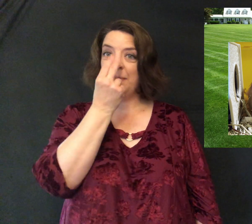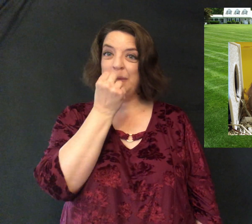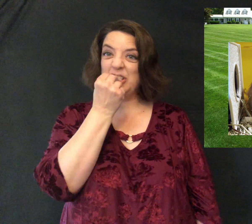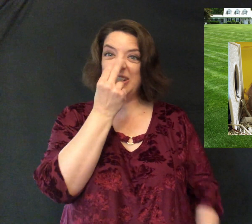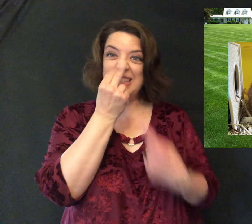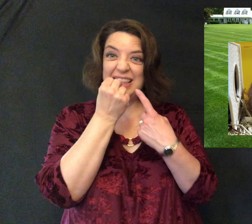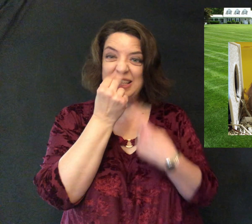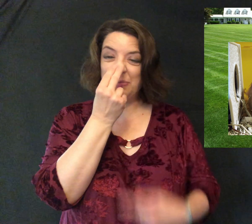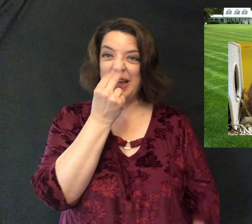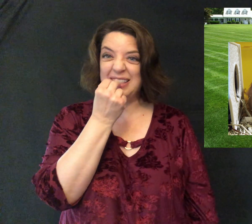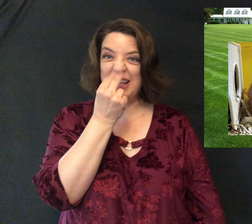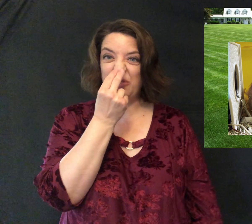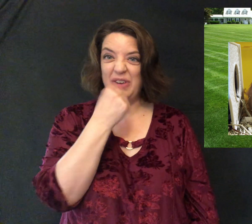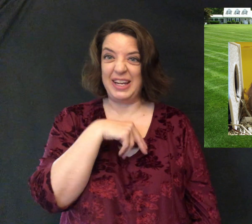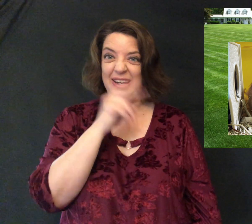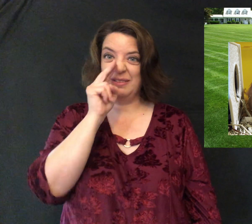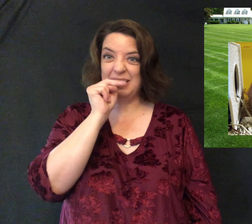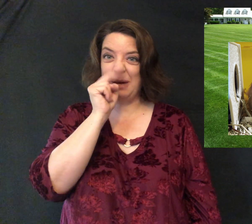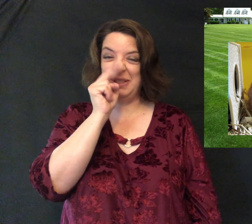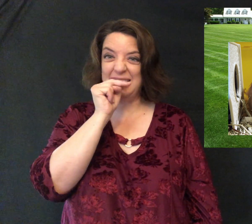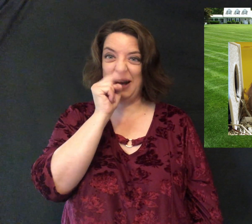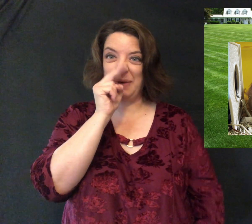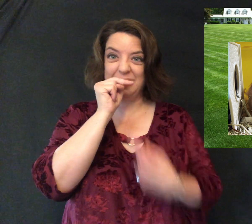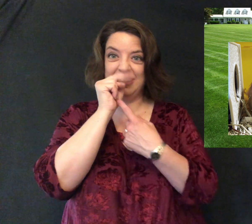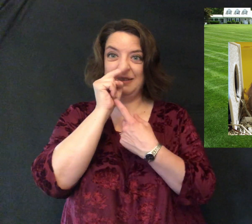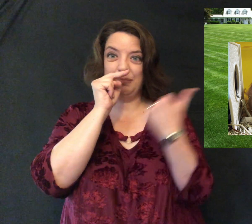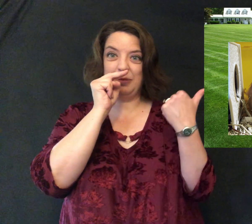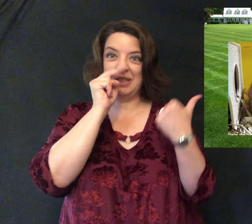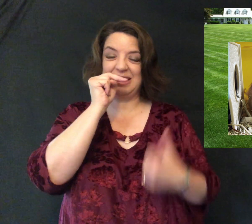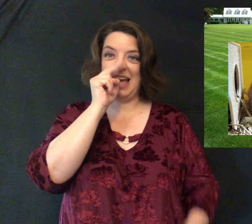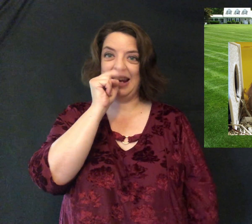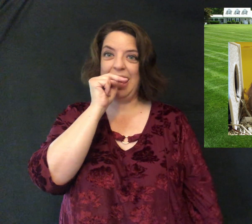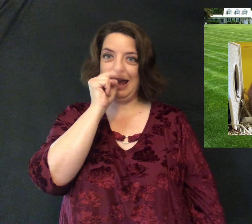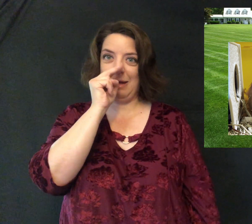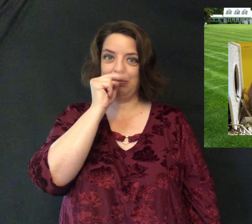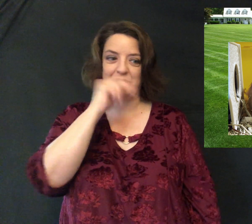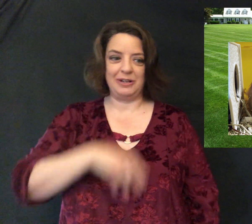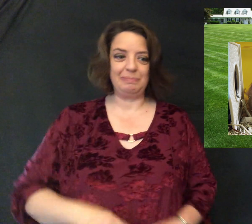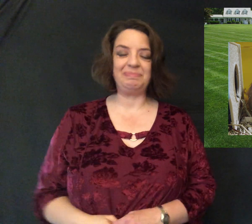Make sure it's not this way because that's funny. It's got to be sideways, palm to the side, hamster.